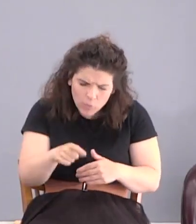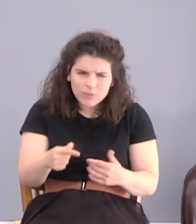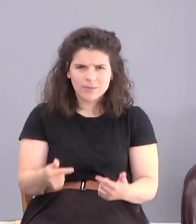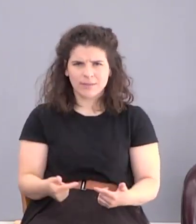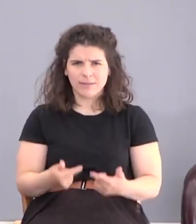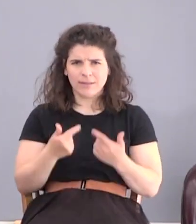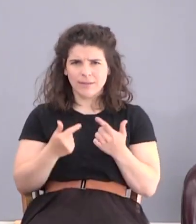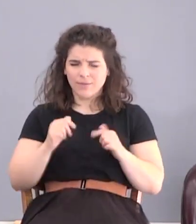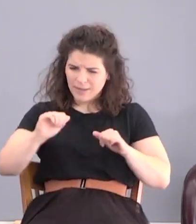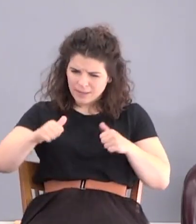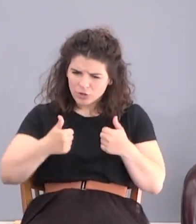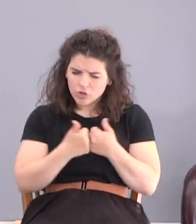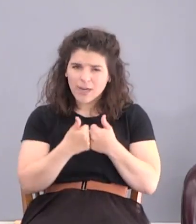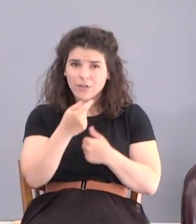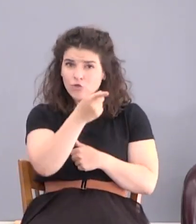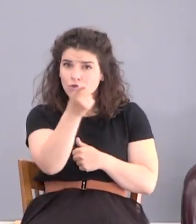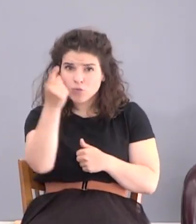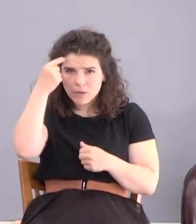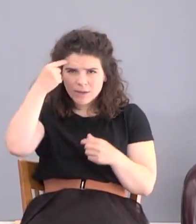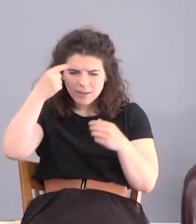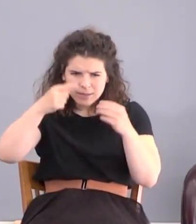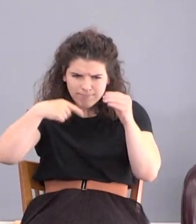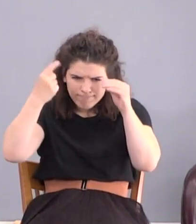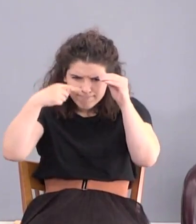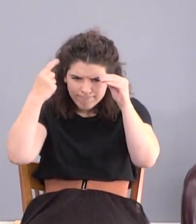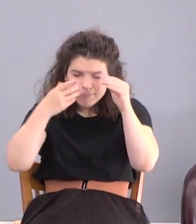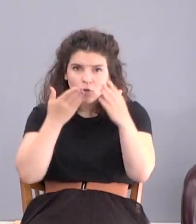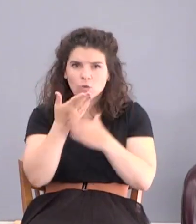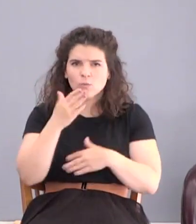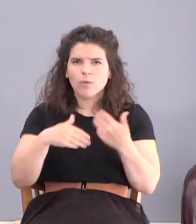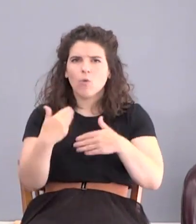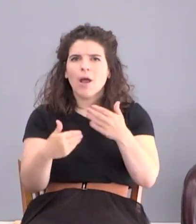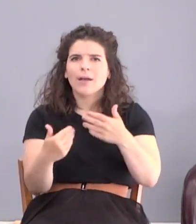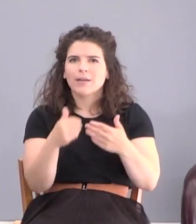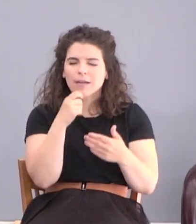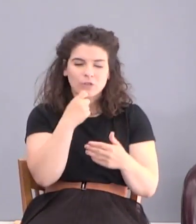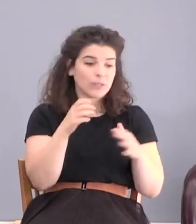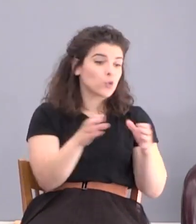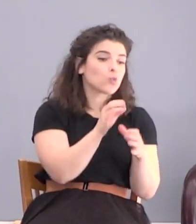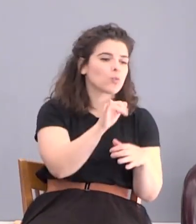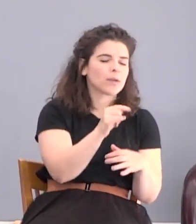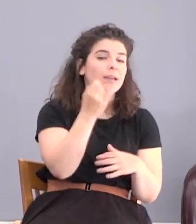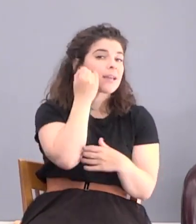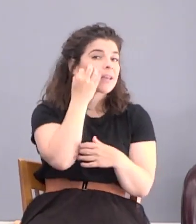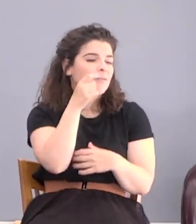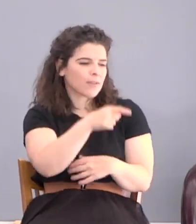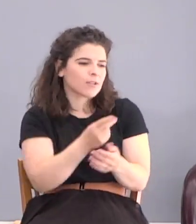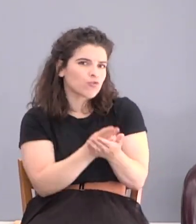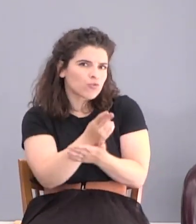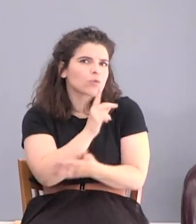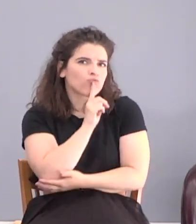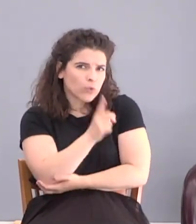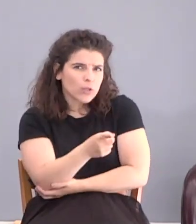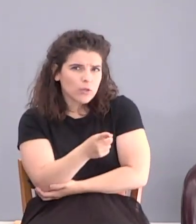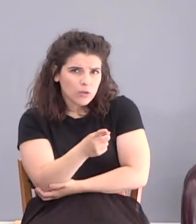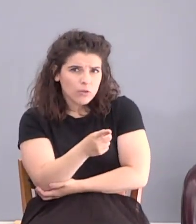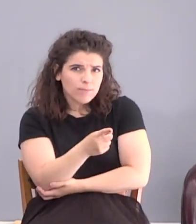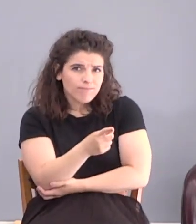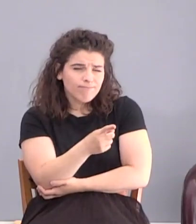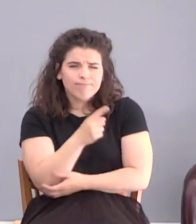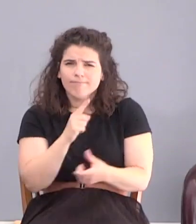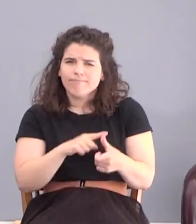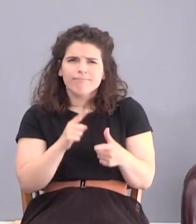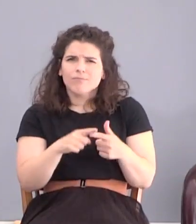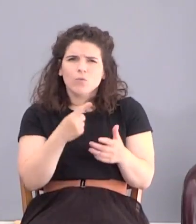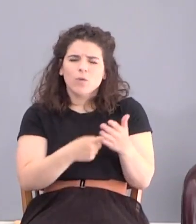see, he's challenging you to think through the process. He's not just saying, do it. He's saying, if this truth is real, then what